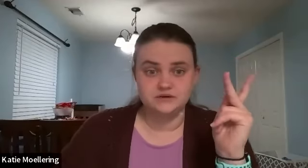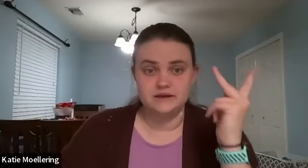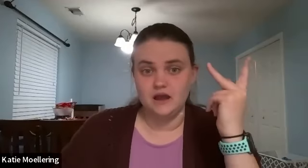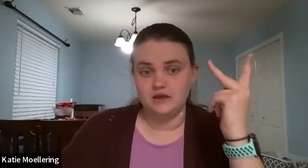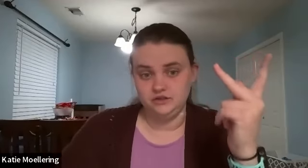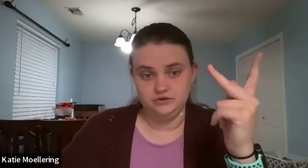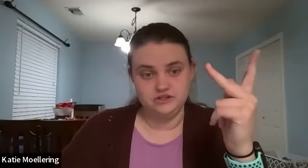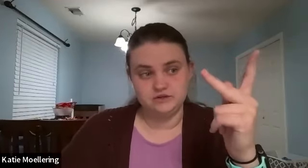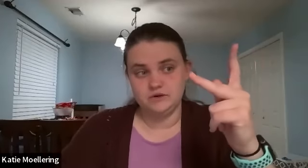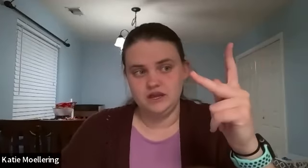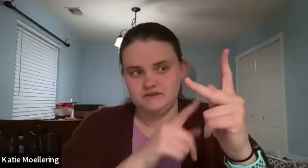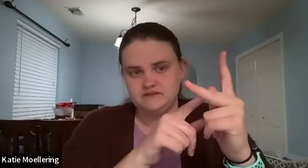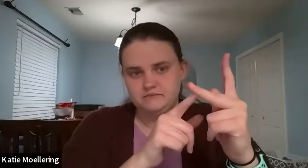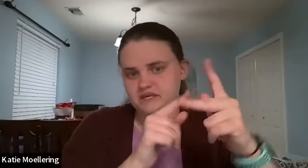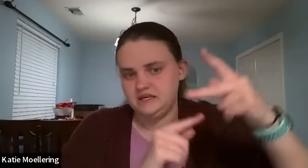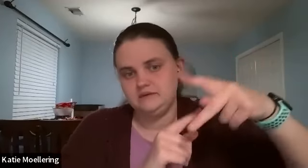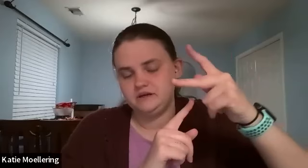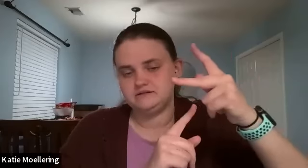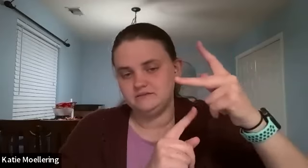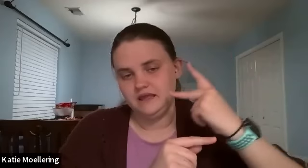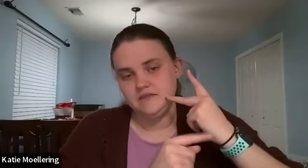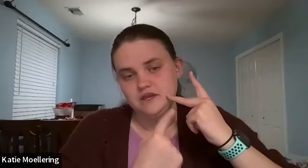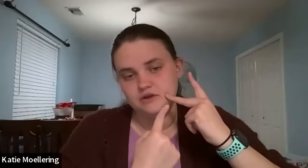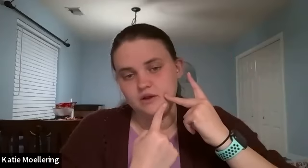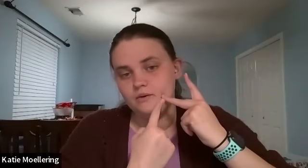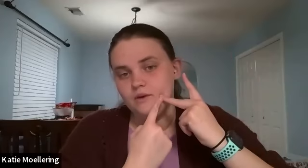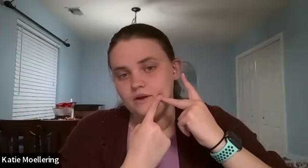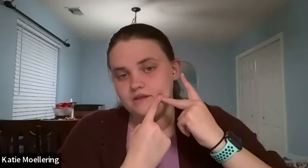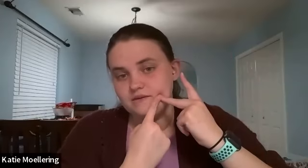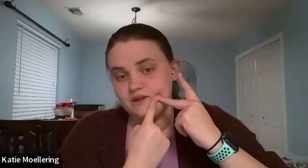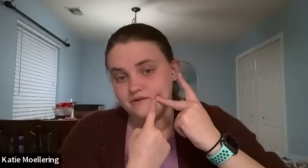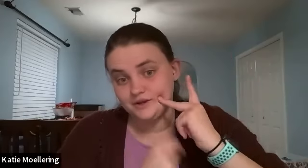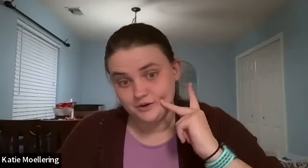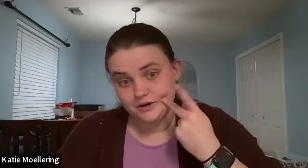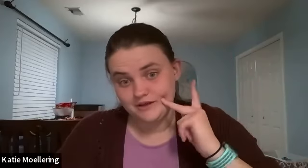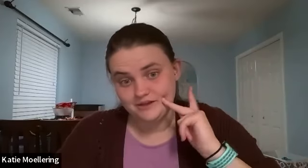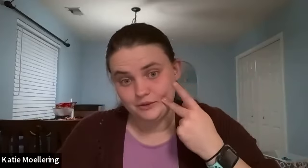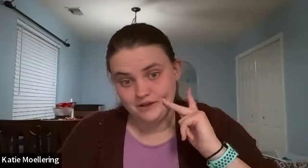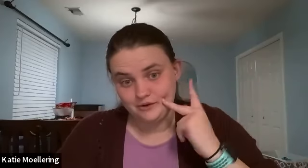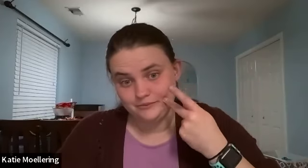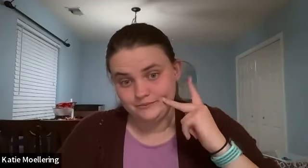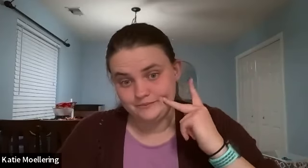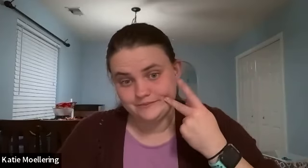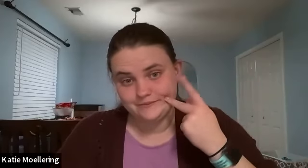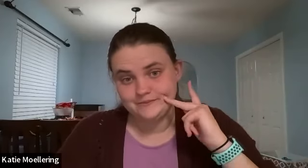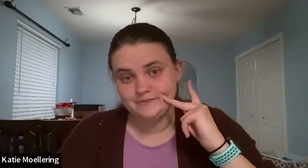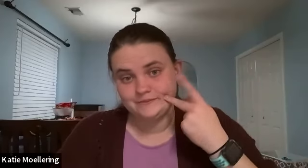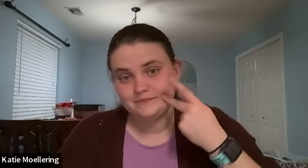it. You can do it where you have like the P, and then you go the middle finger in your corner of your mouth and you go pickle.